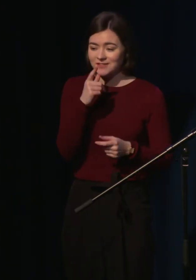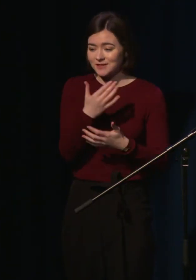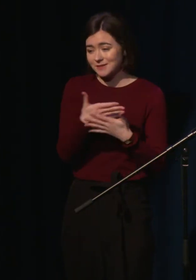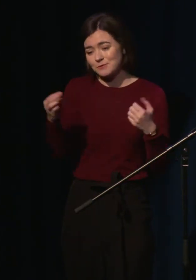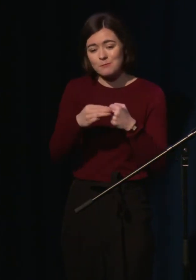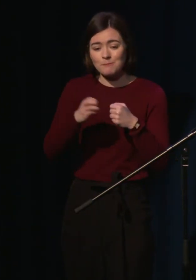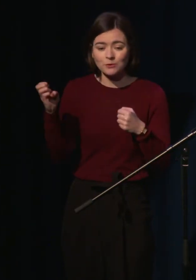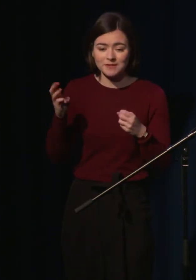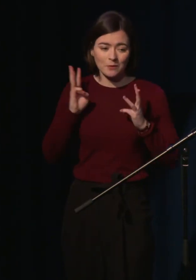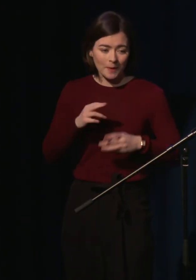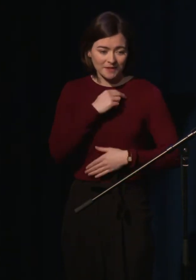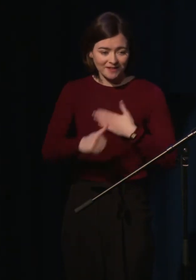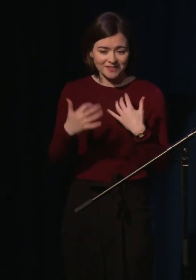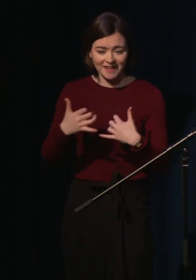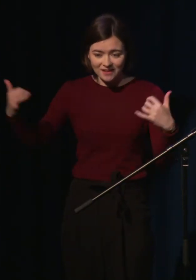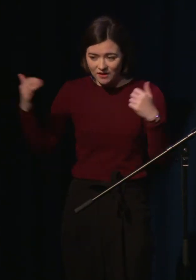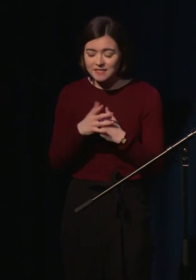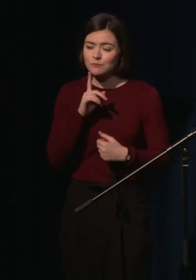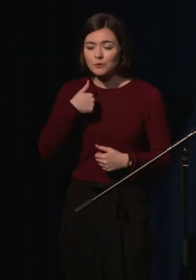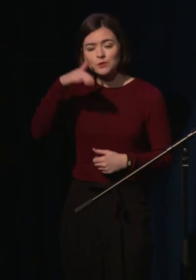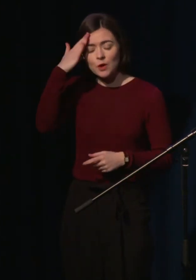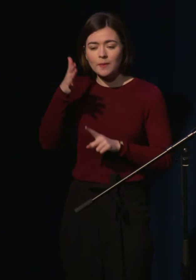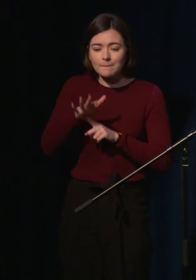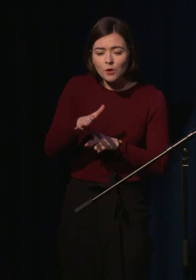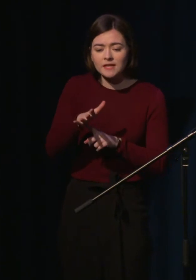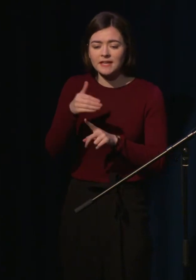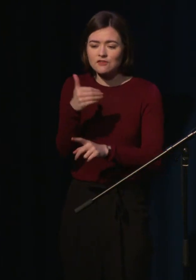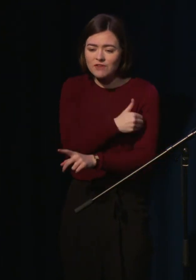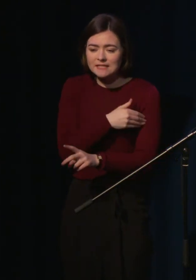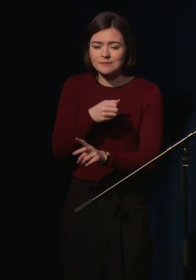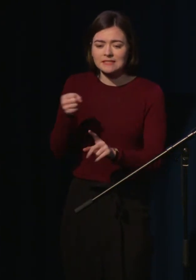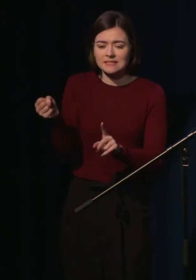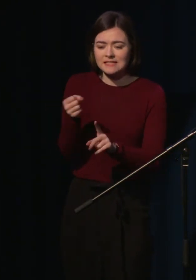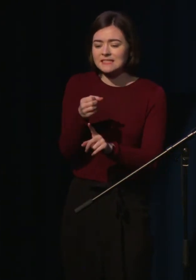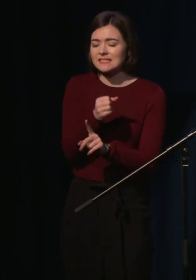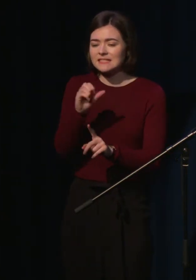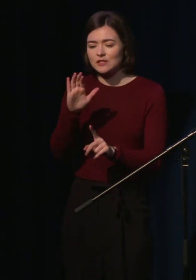female audience today, but we do know that bullying, harassment, and sexual harassment